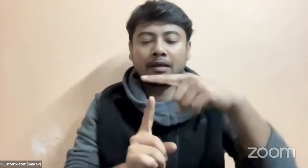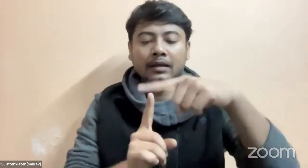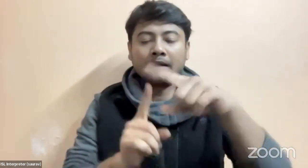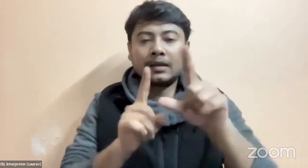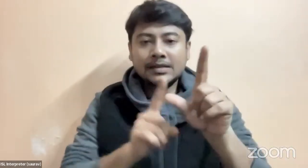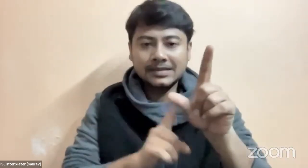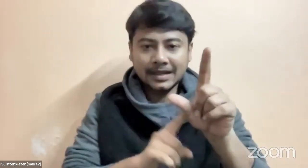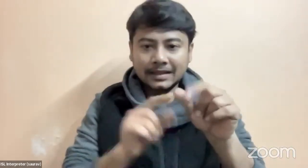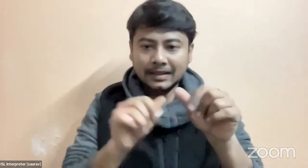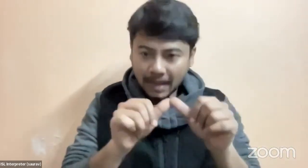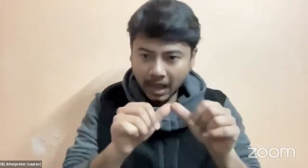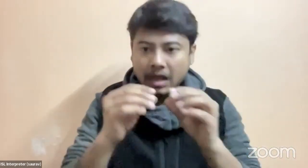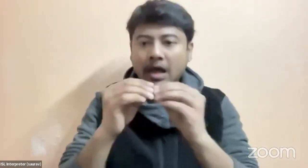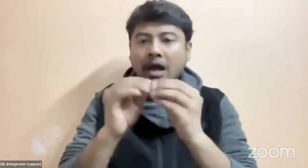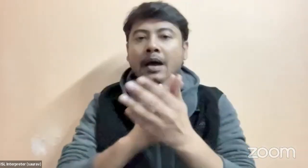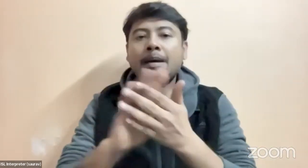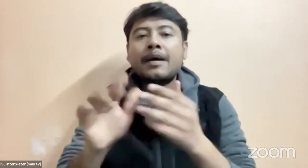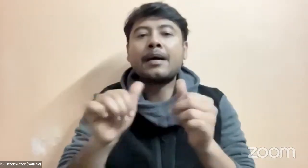Pandit.